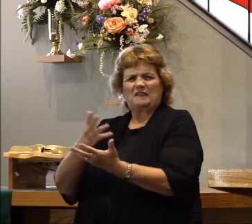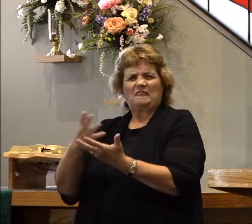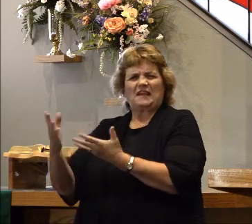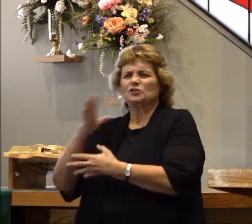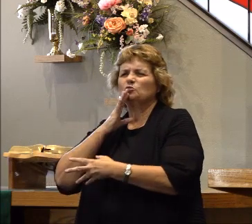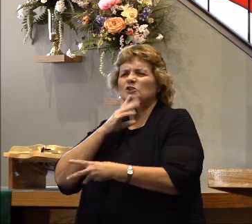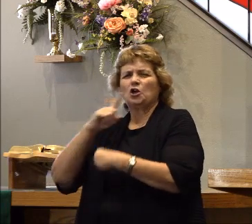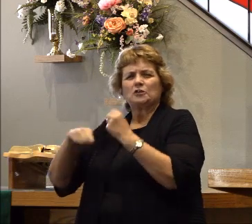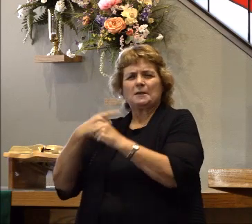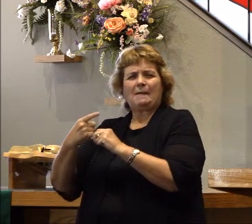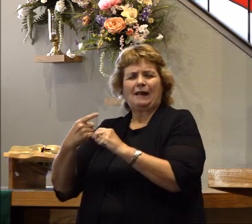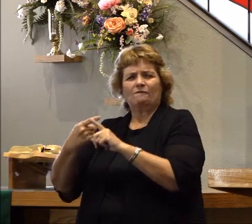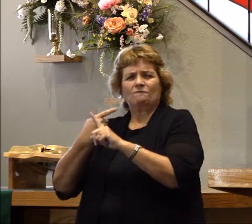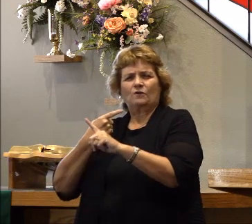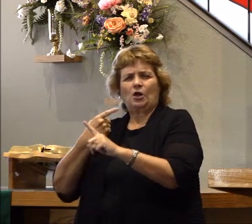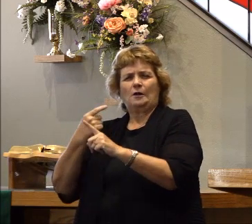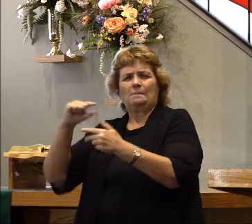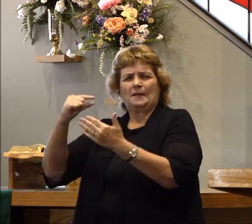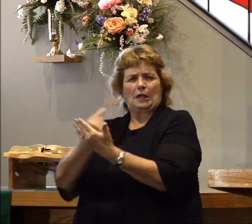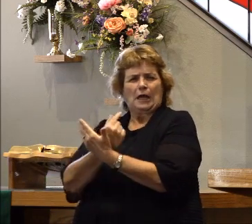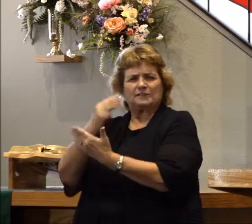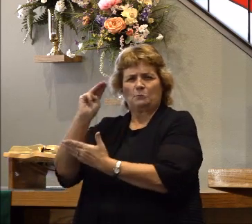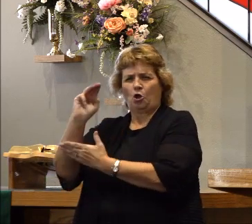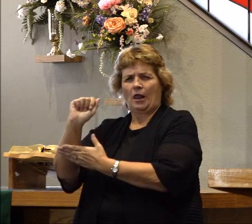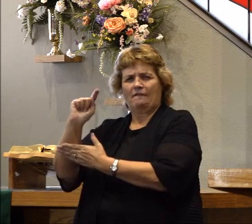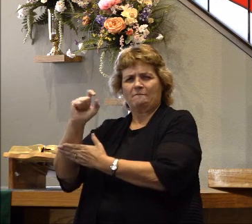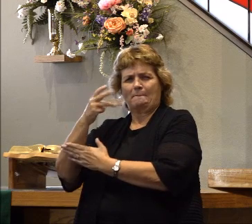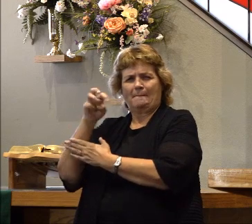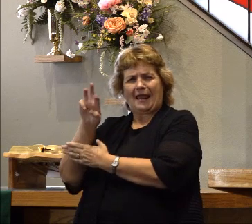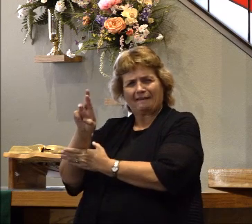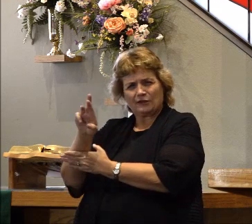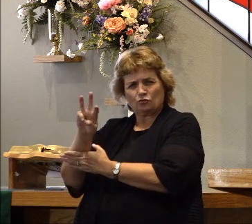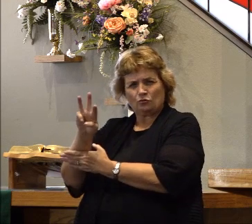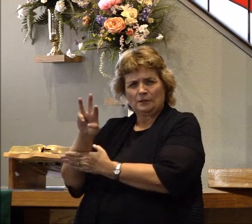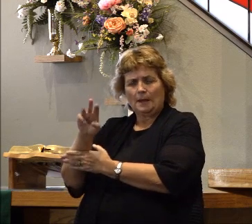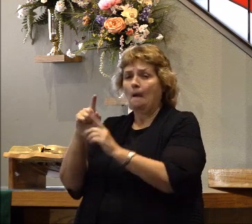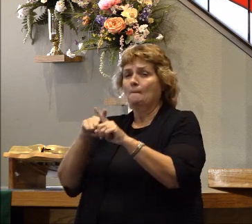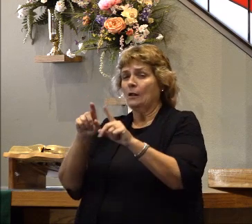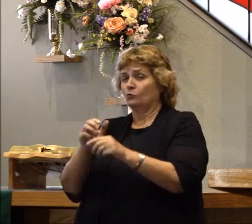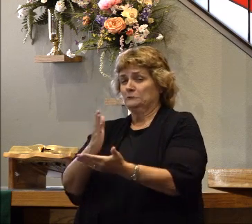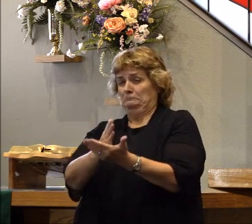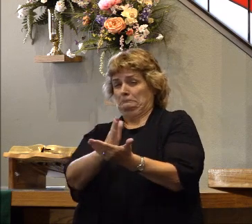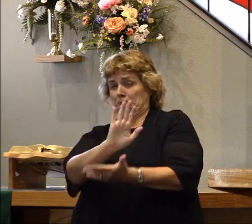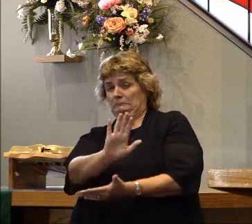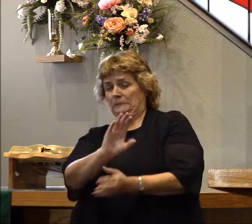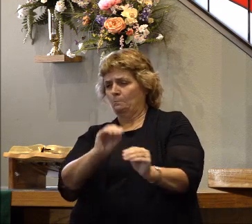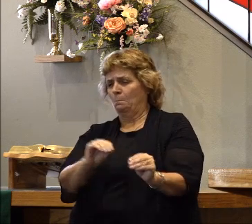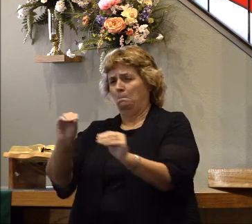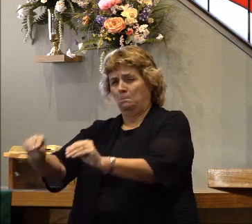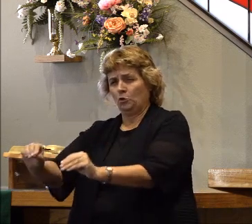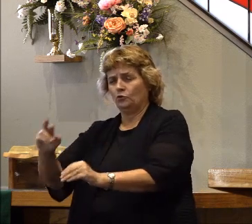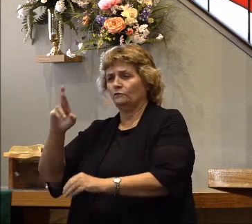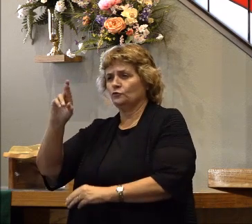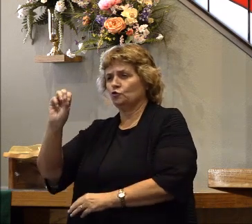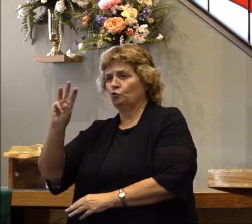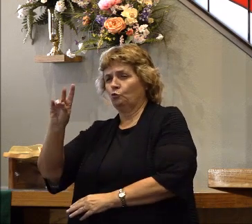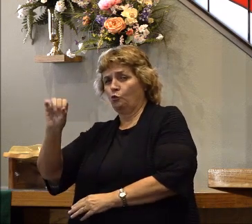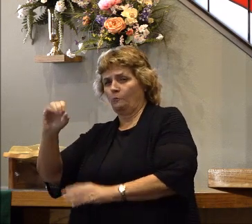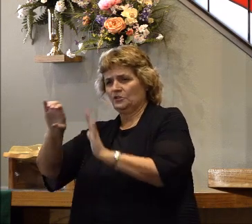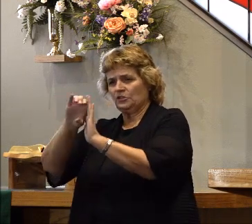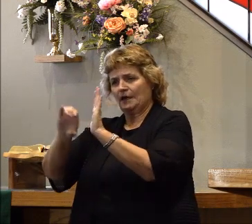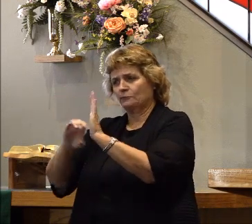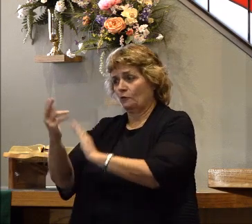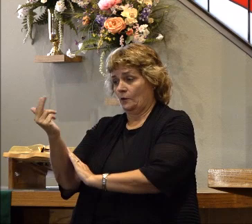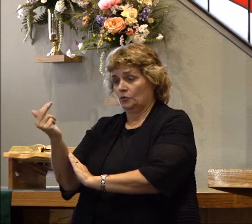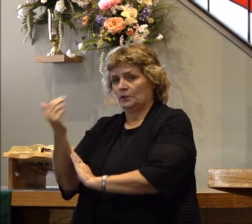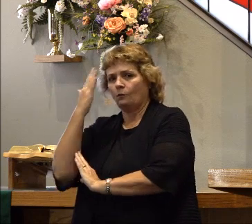from St. Matthew's Gospel and jump over to Romans chapter 13. Partially because